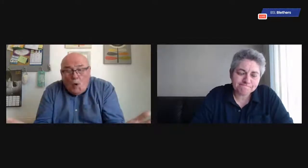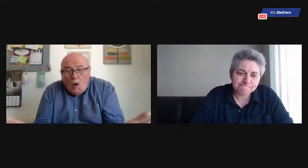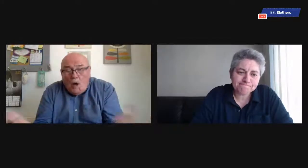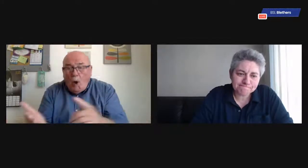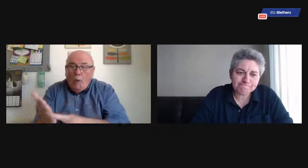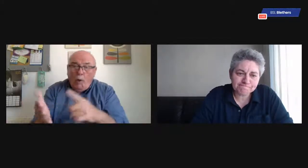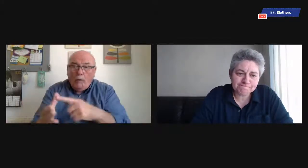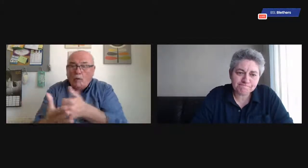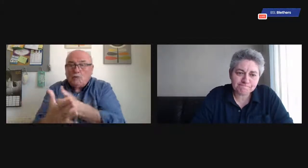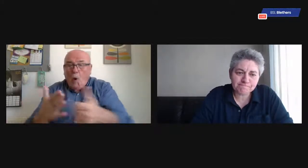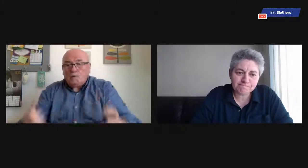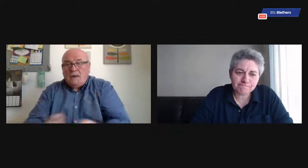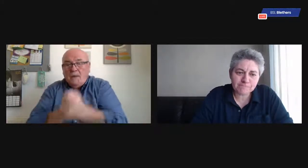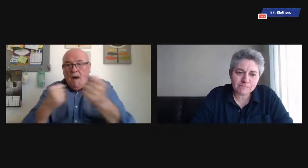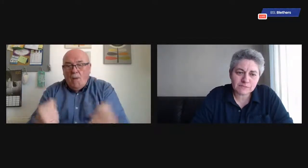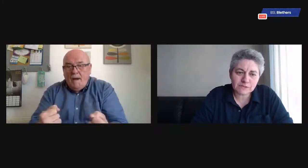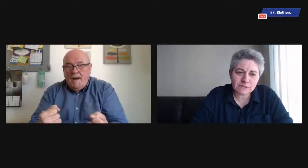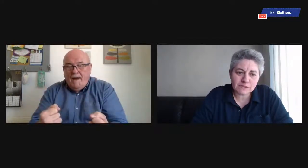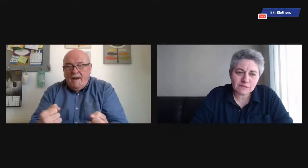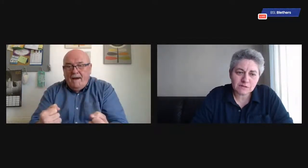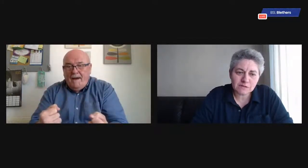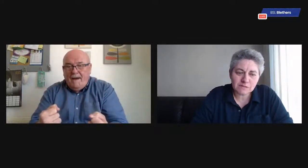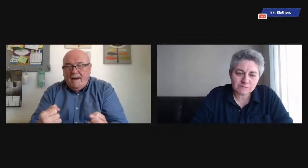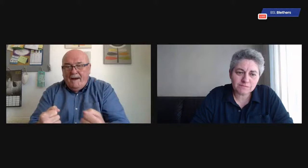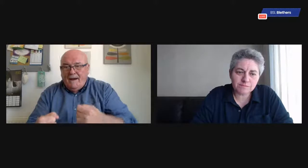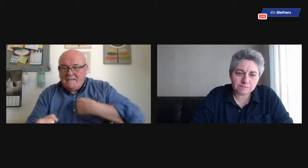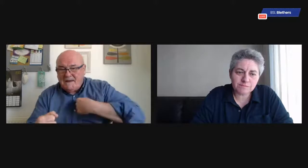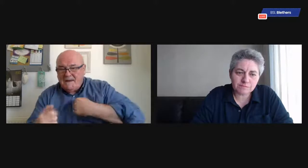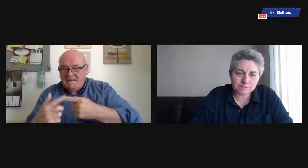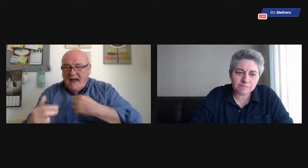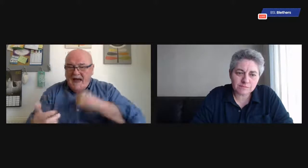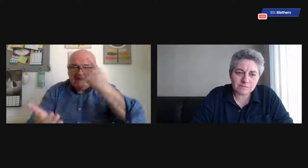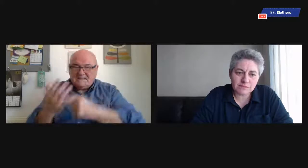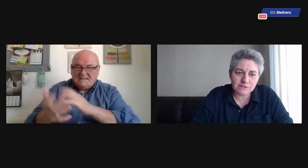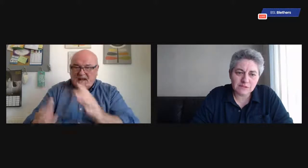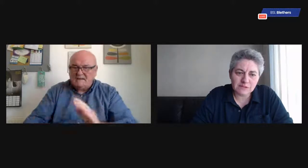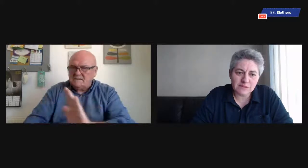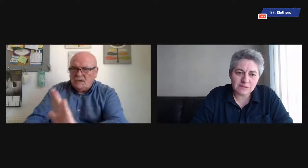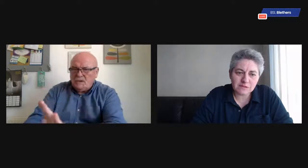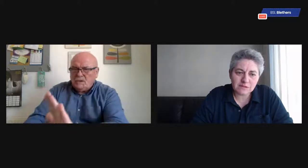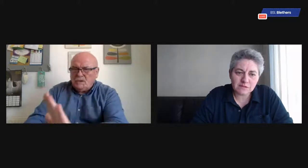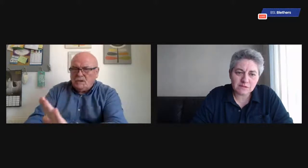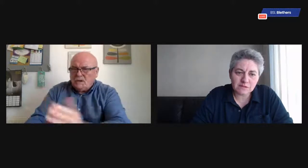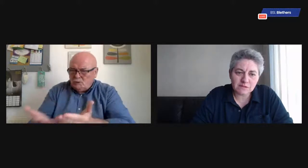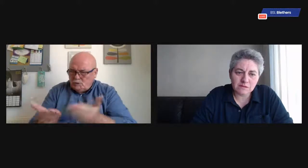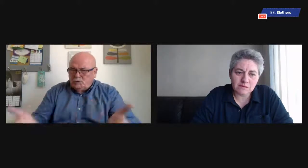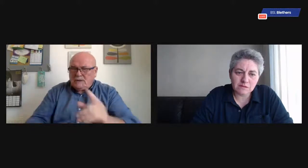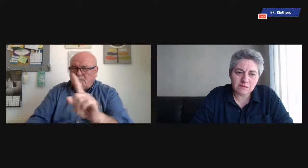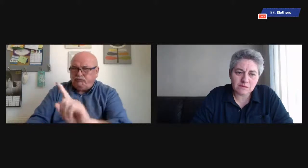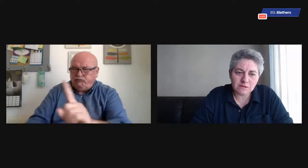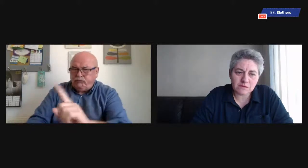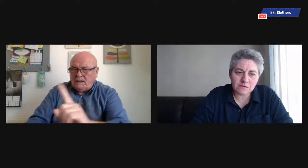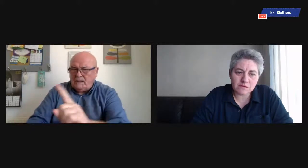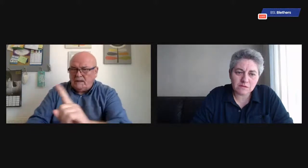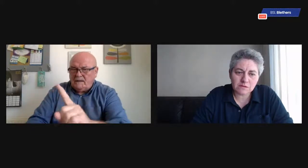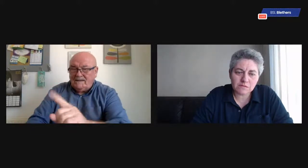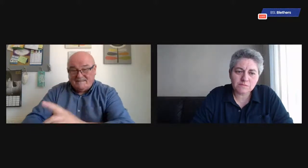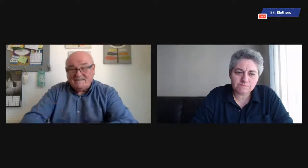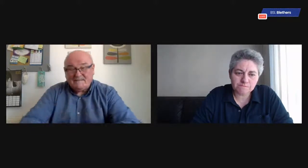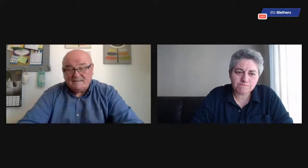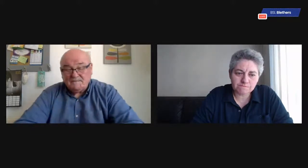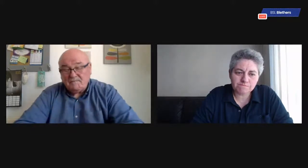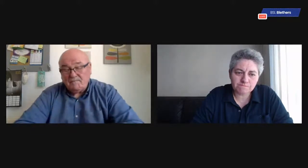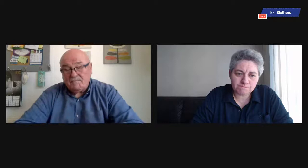It's not the judge or the sheriff's fault. They're just not aware. So it's my